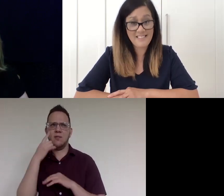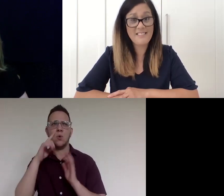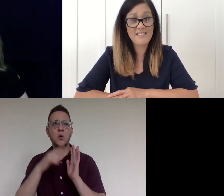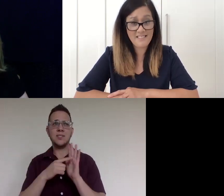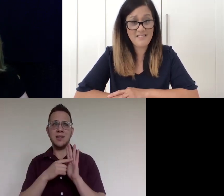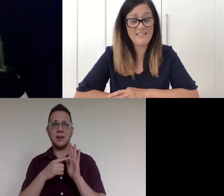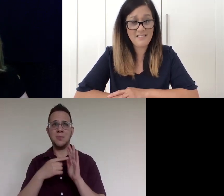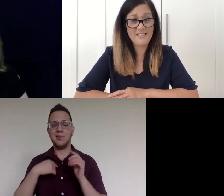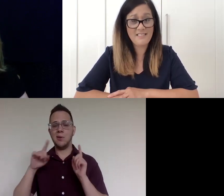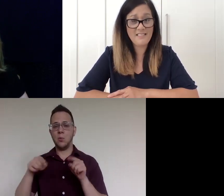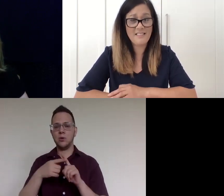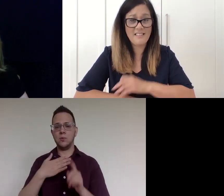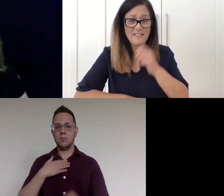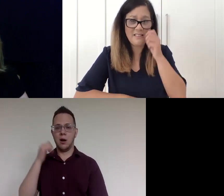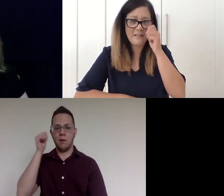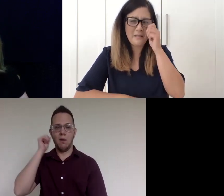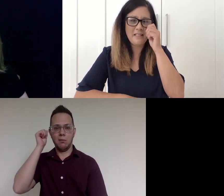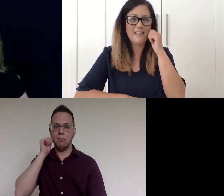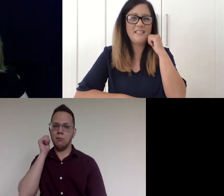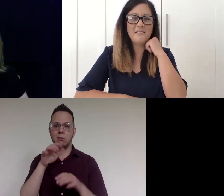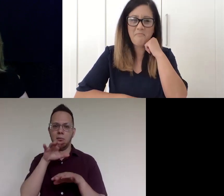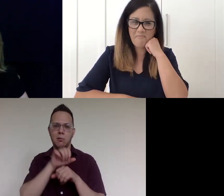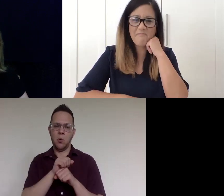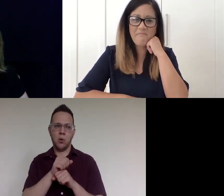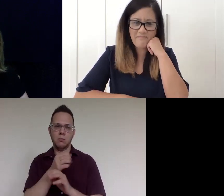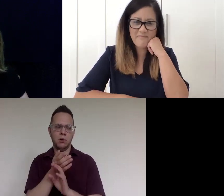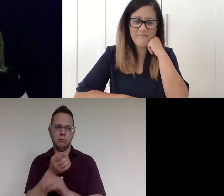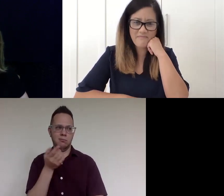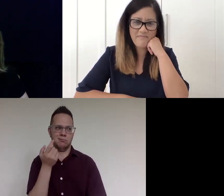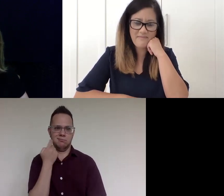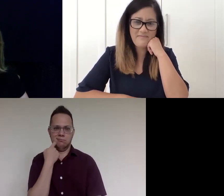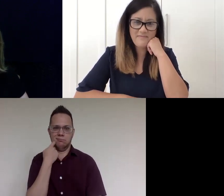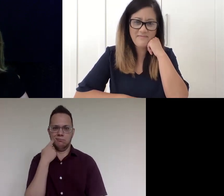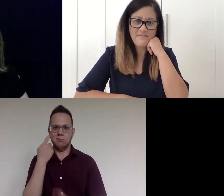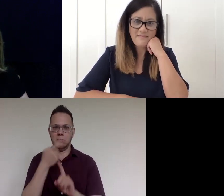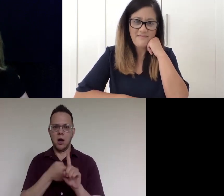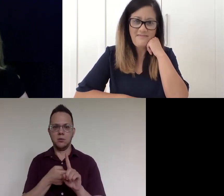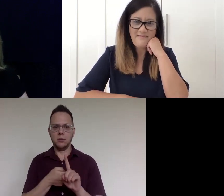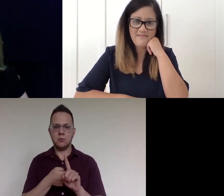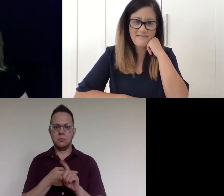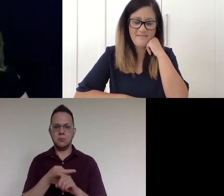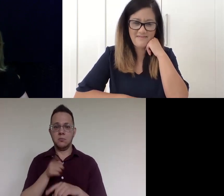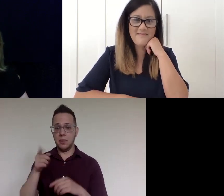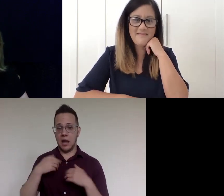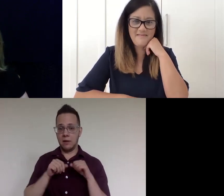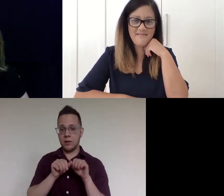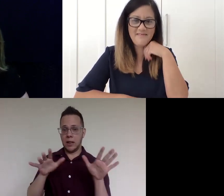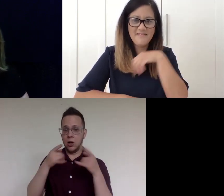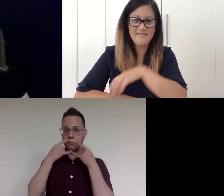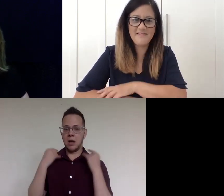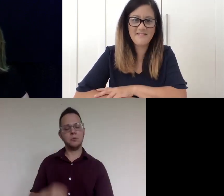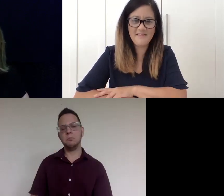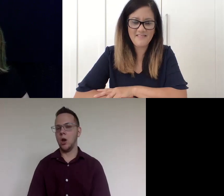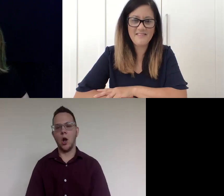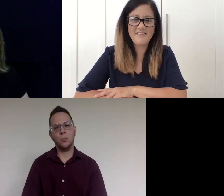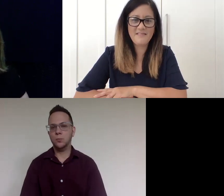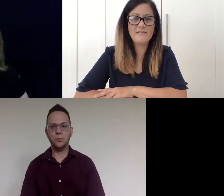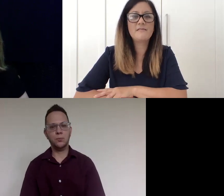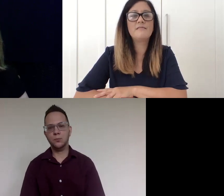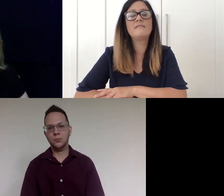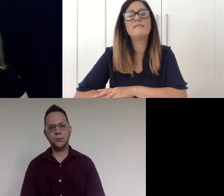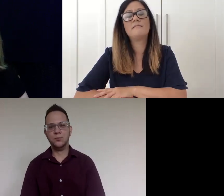providers about different technologies. For example, I went to my audiology appointment, I don't know, it wasn't too